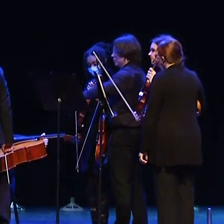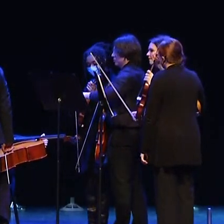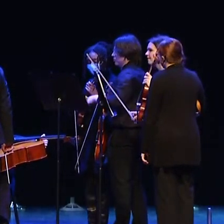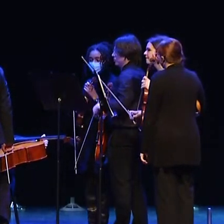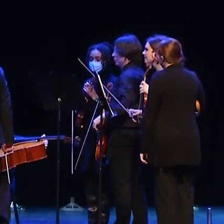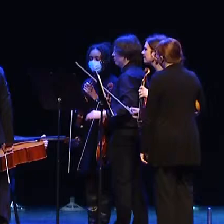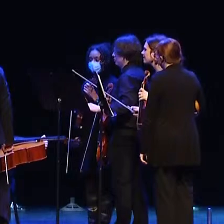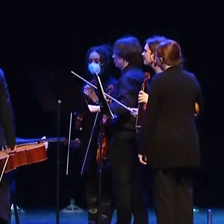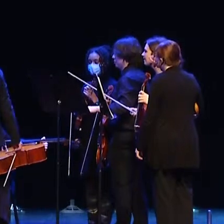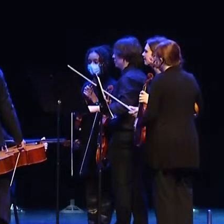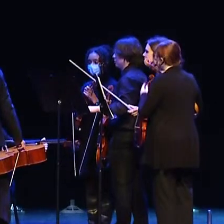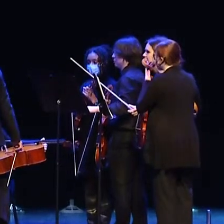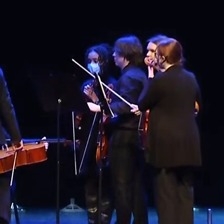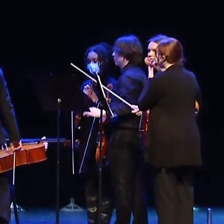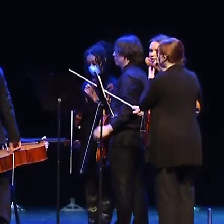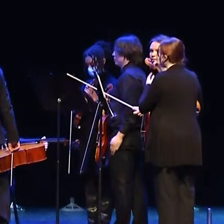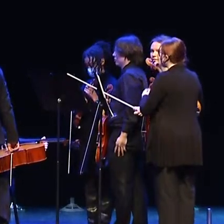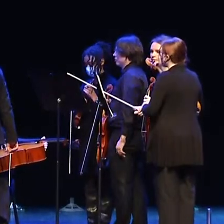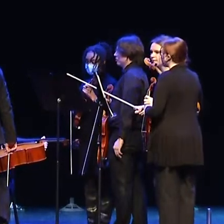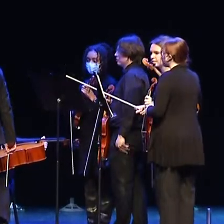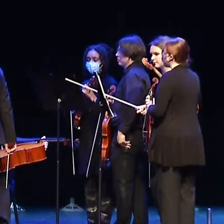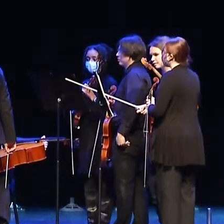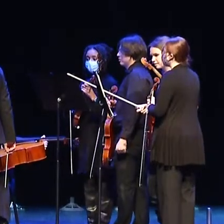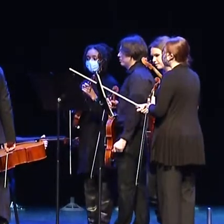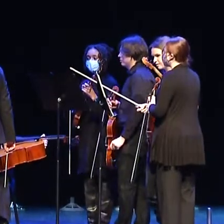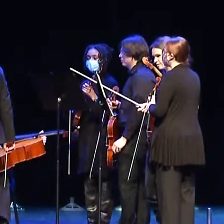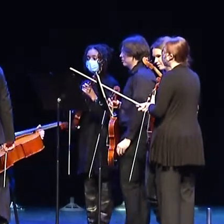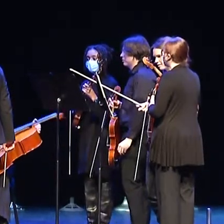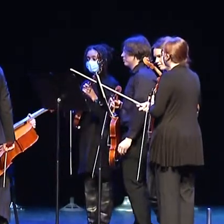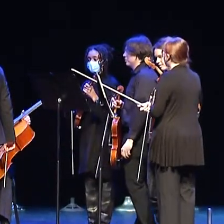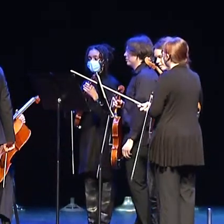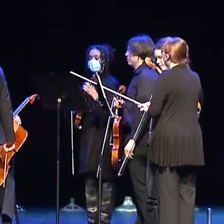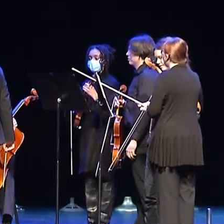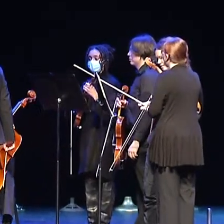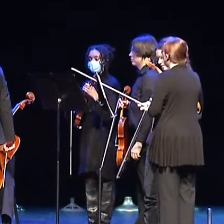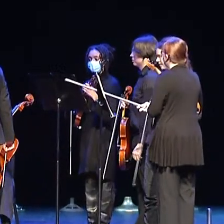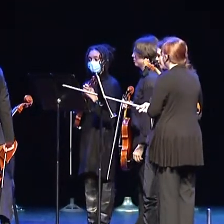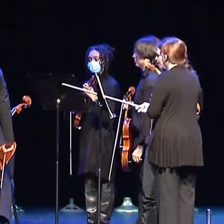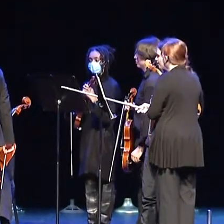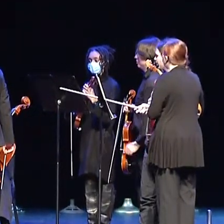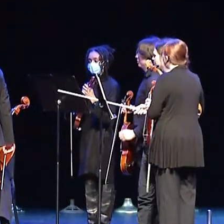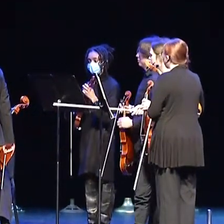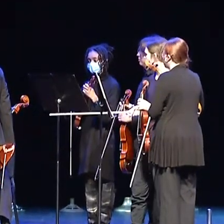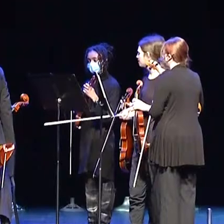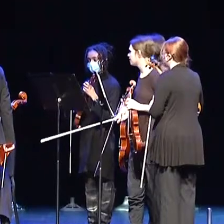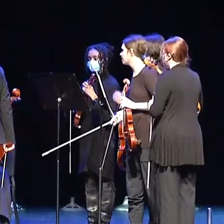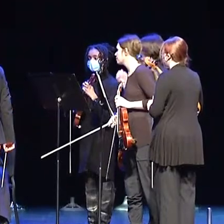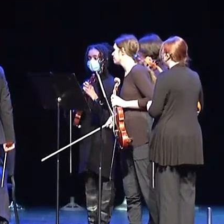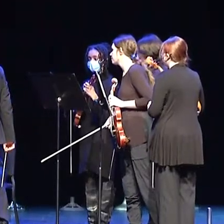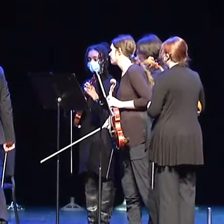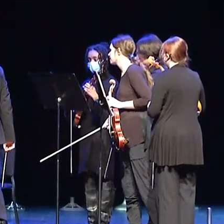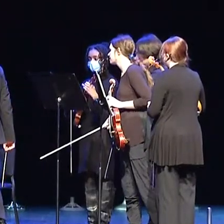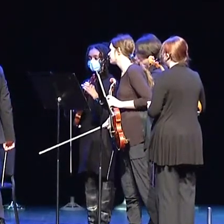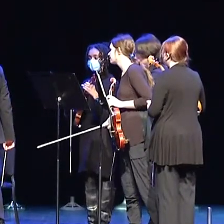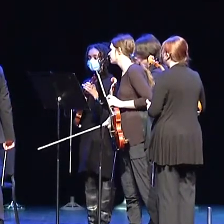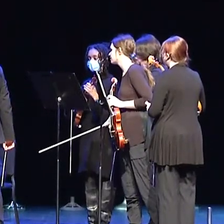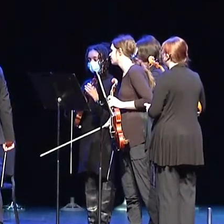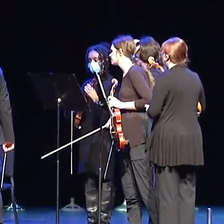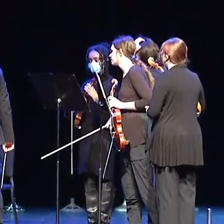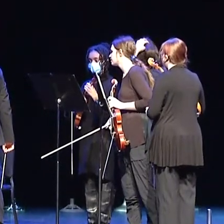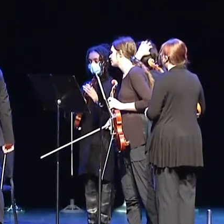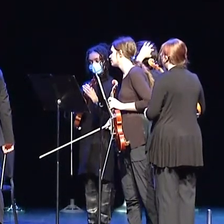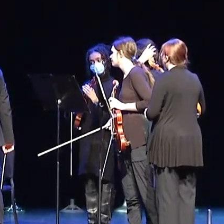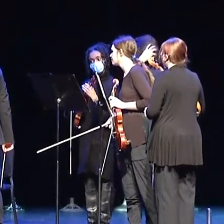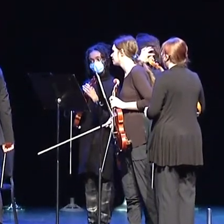please give a warm welcome to the Augsburg University Chamber Strings, who will be performing Andante Festivo